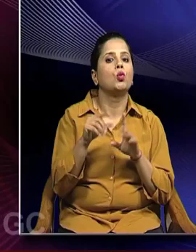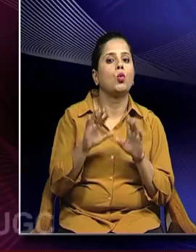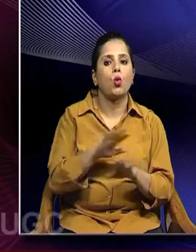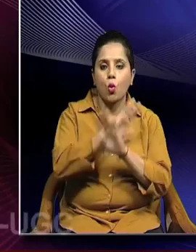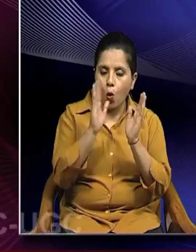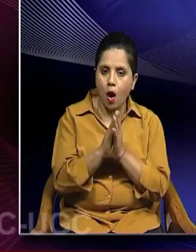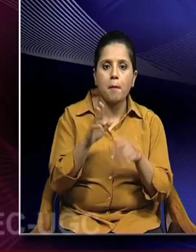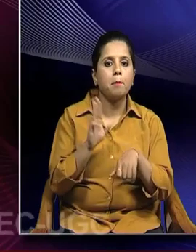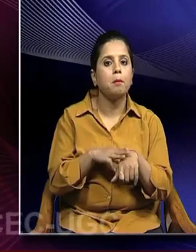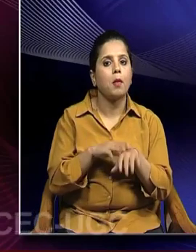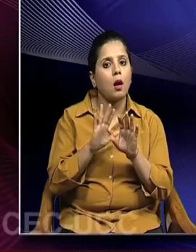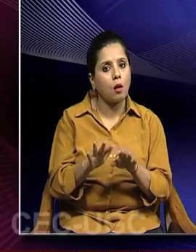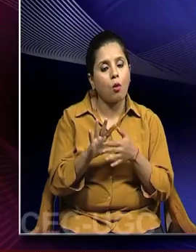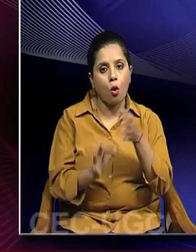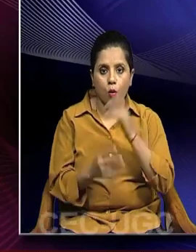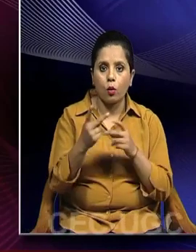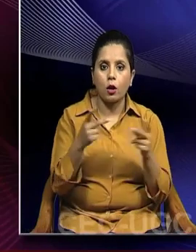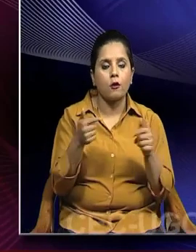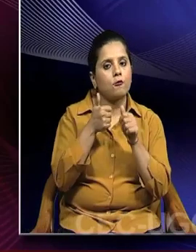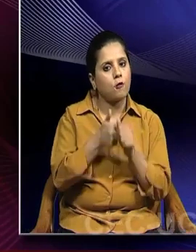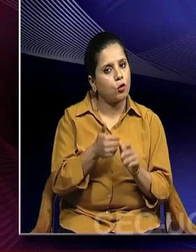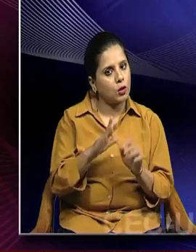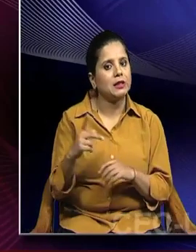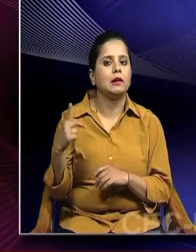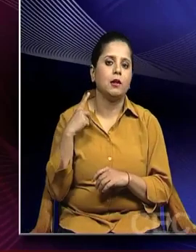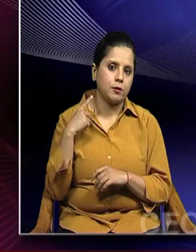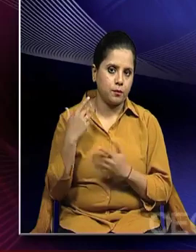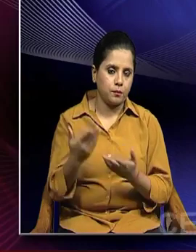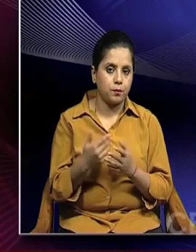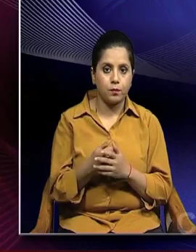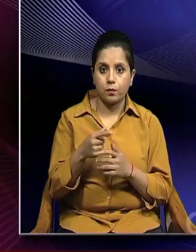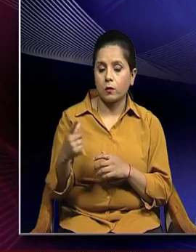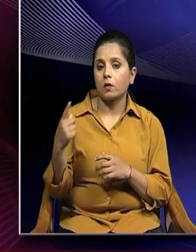the members and even the organization follows a leader. So it is